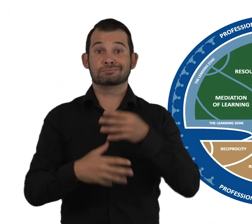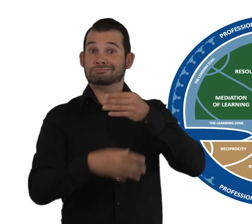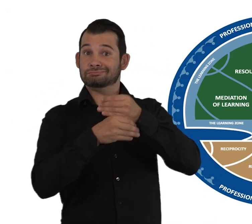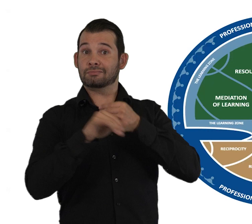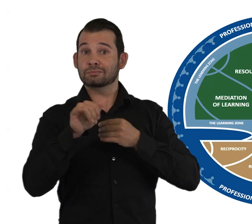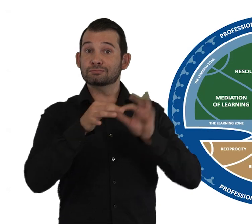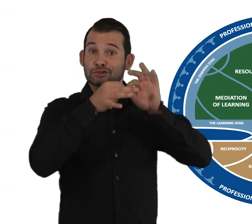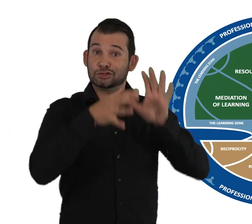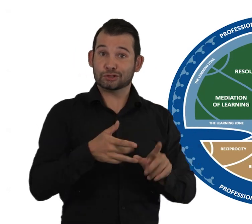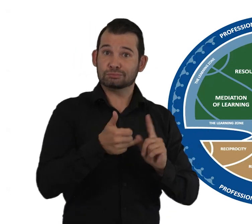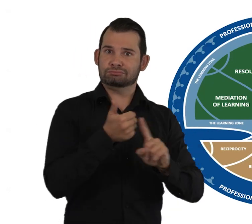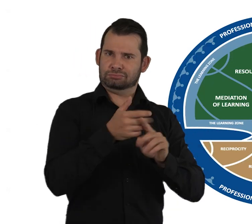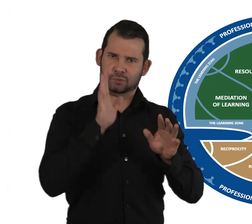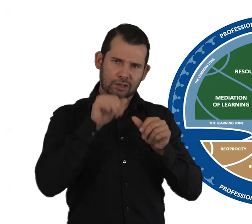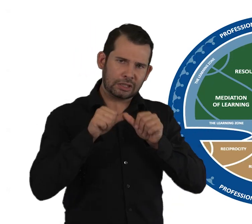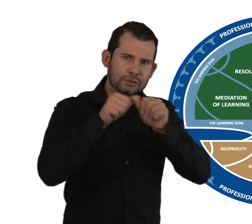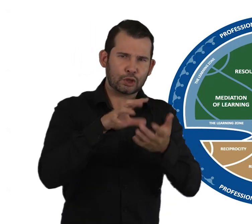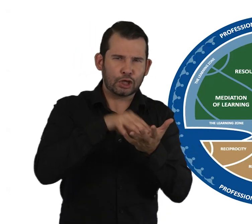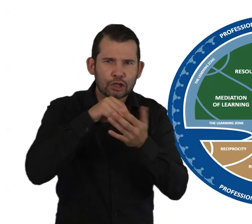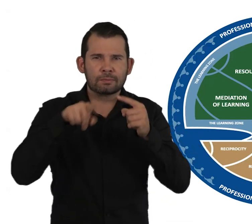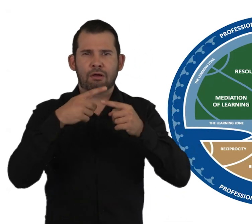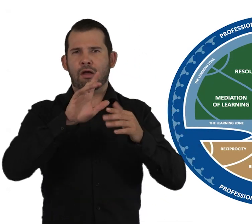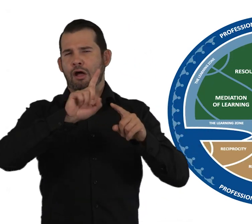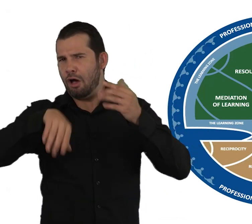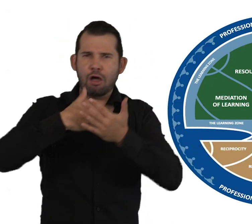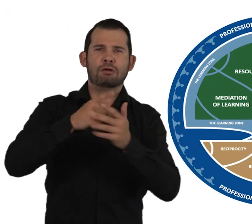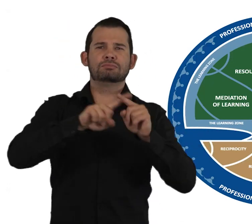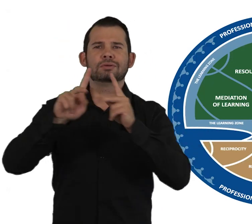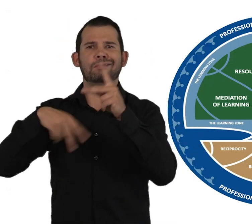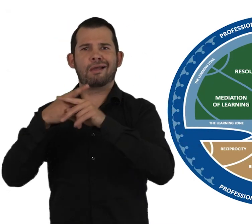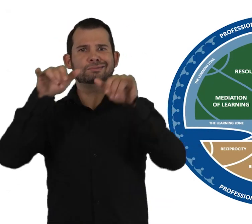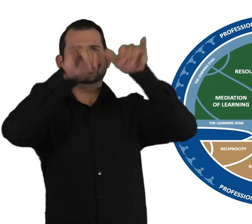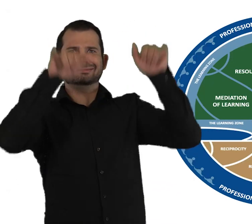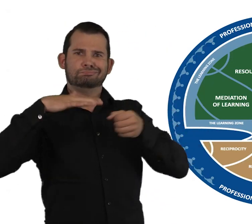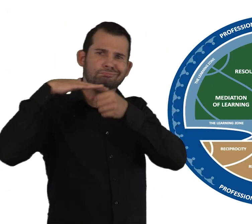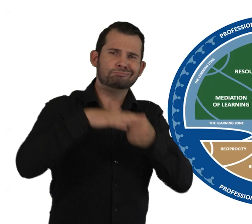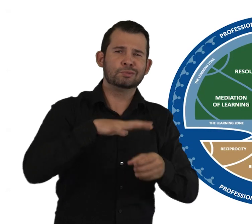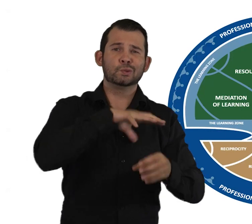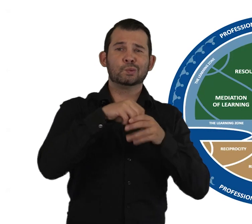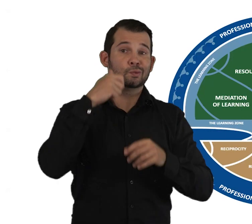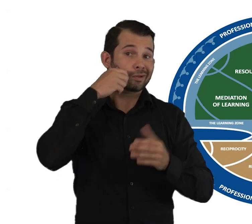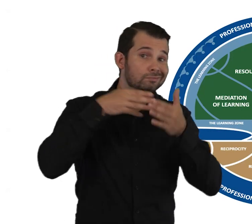Additionally, interpreters continue to learn about all forms of systemic oppression, including racism,